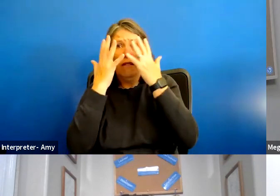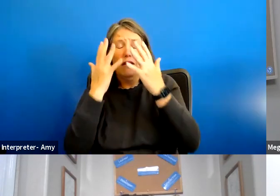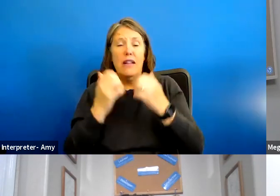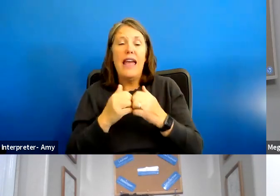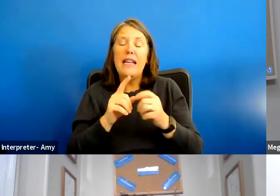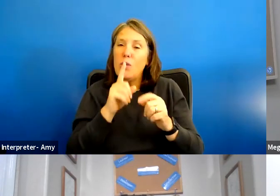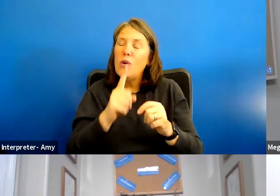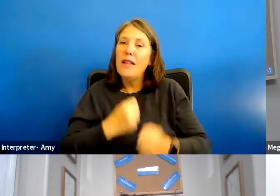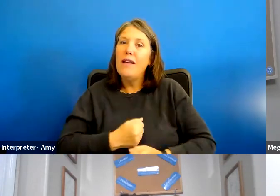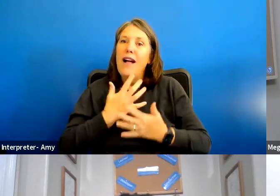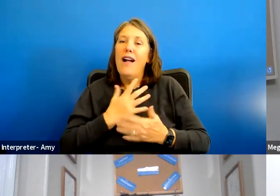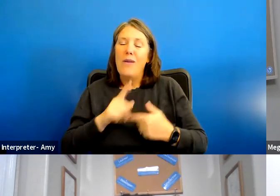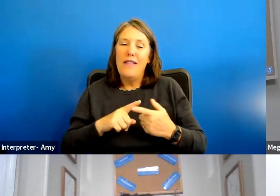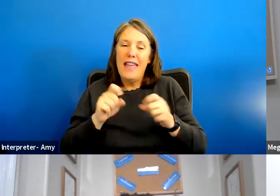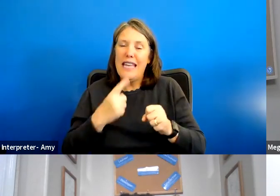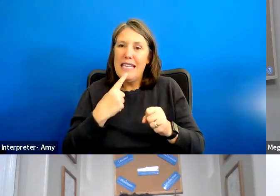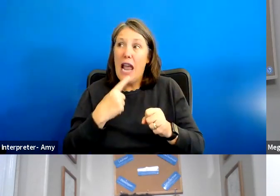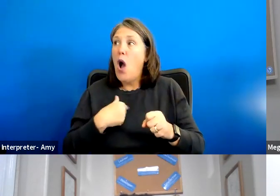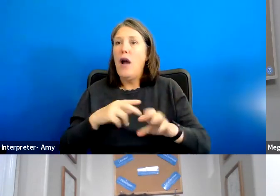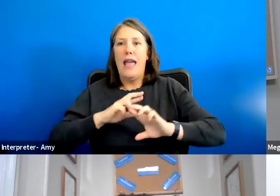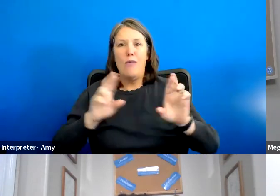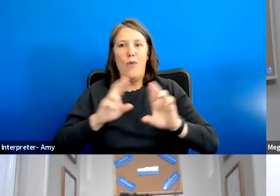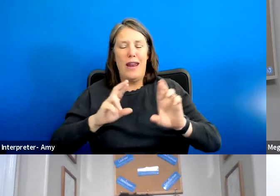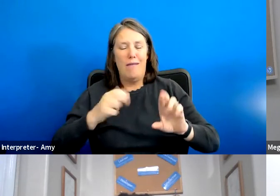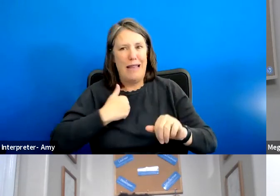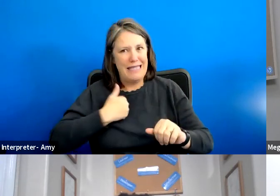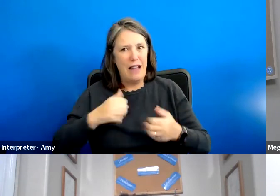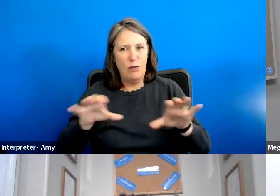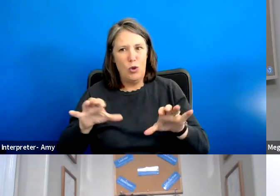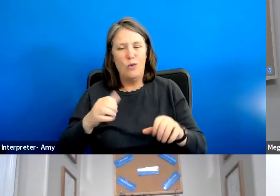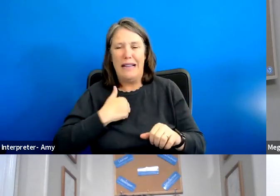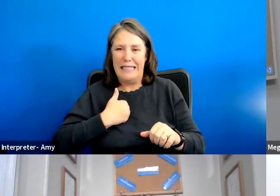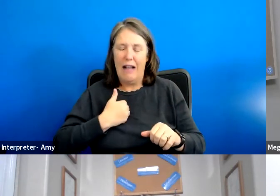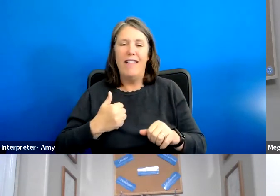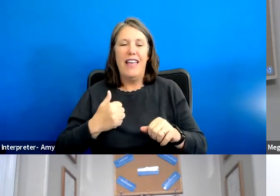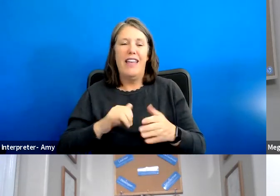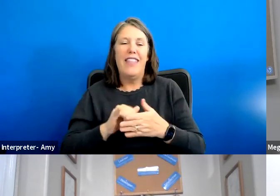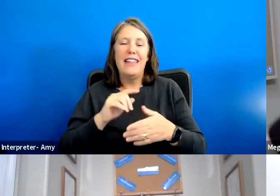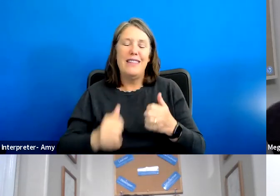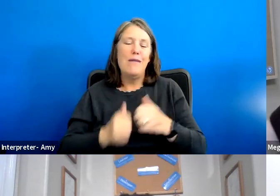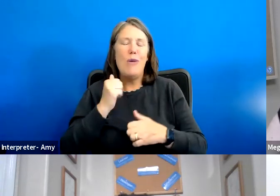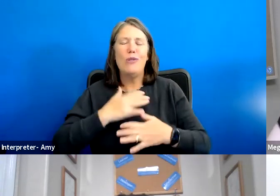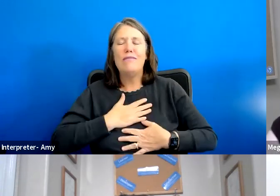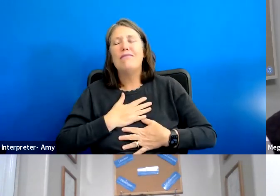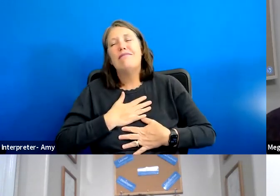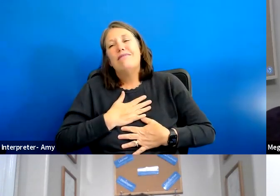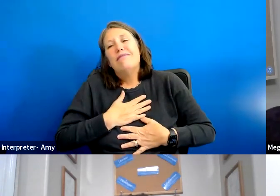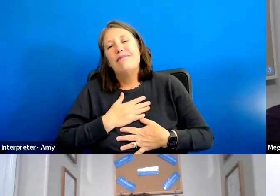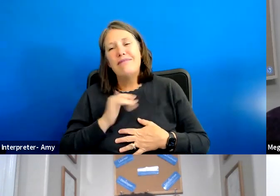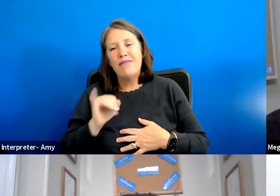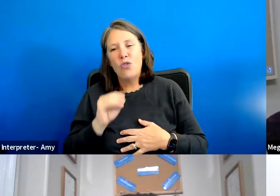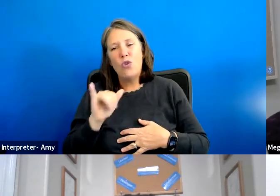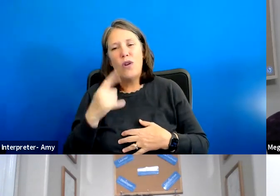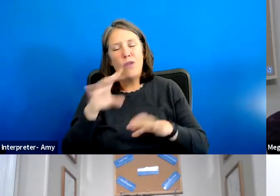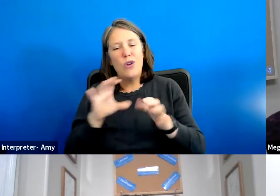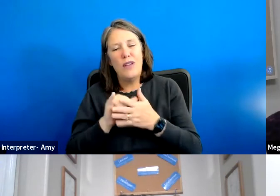actually tell you, oh my God, I'm ready to do this on my own. I'm ready to do this for myself. And that's the most joy out of doing this job, in